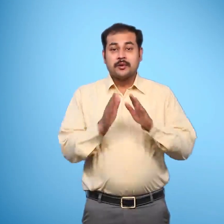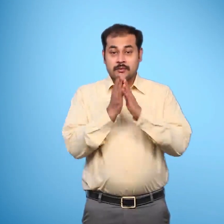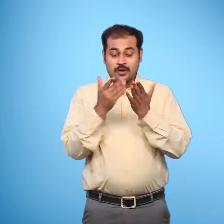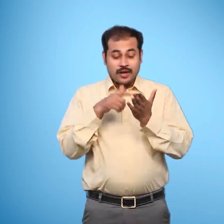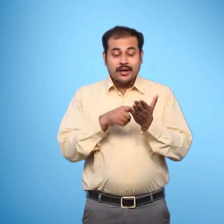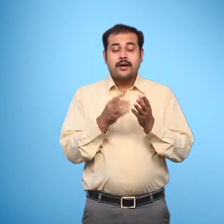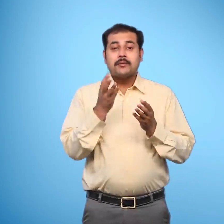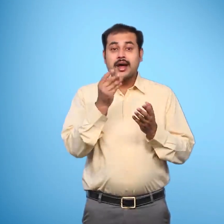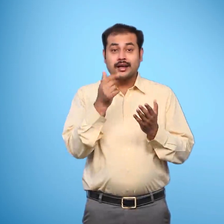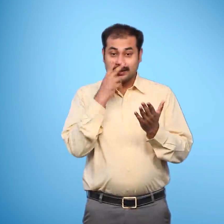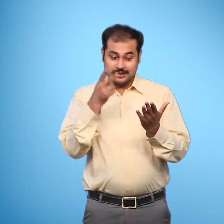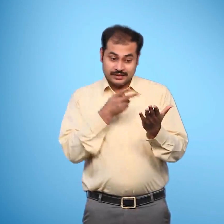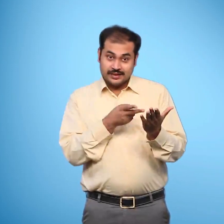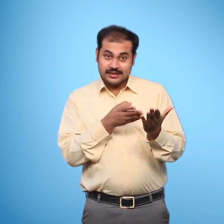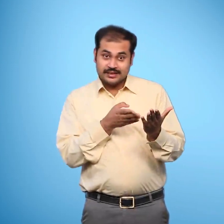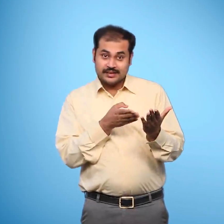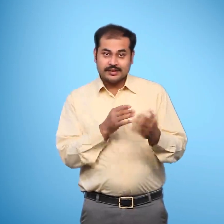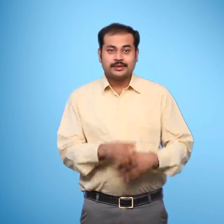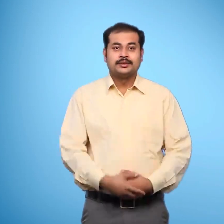From Mathematics textbook